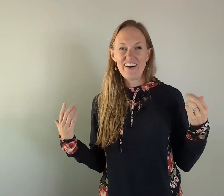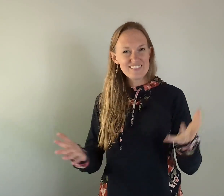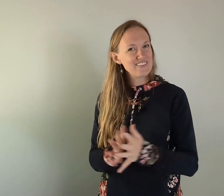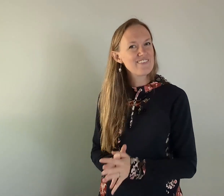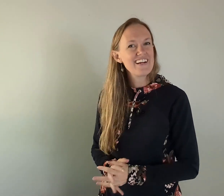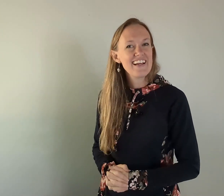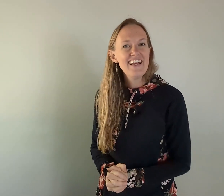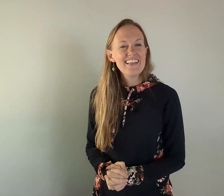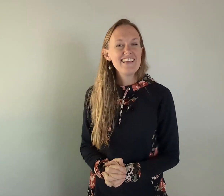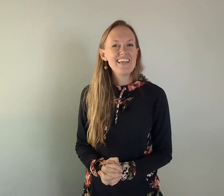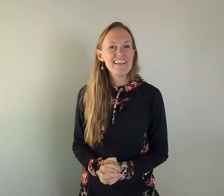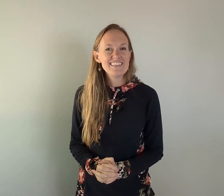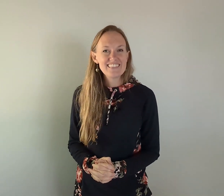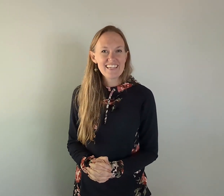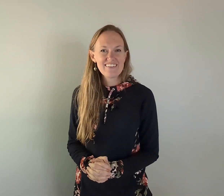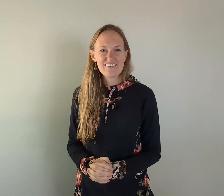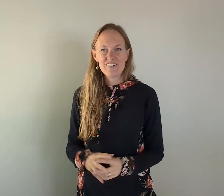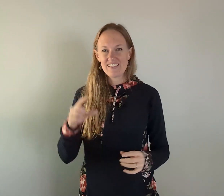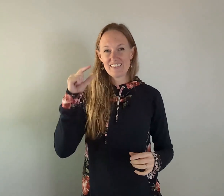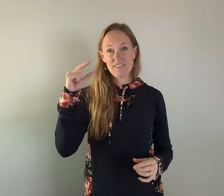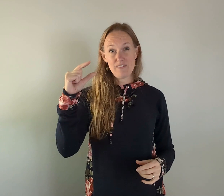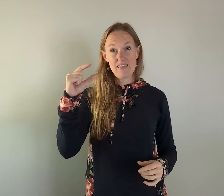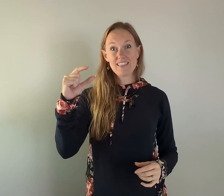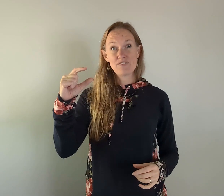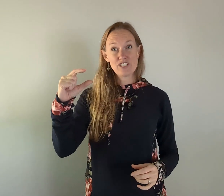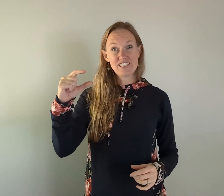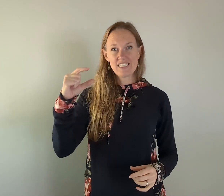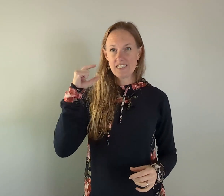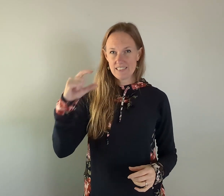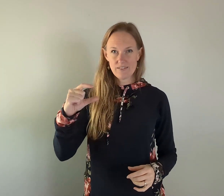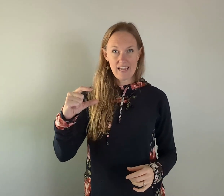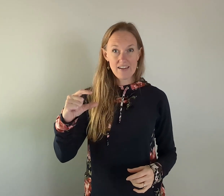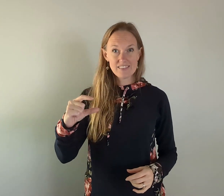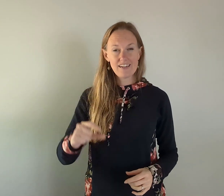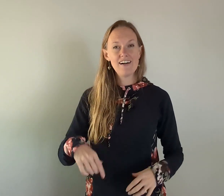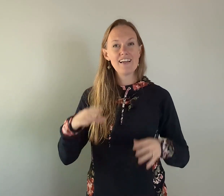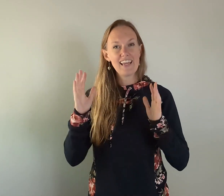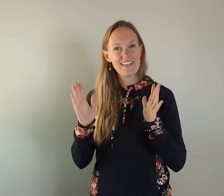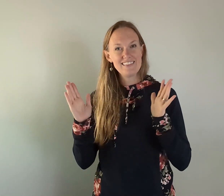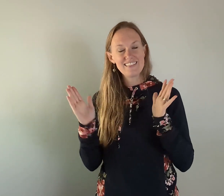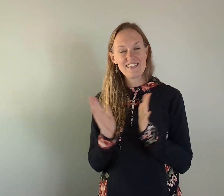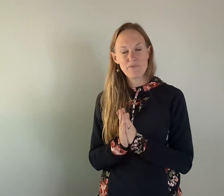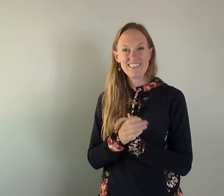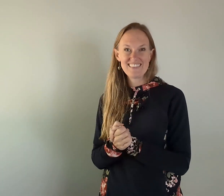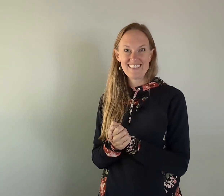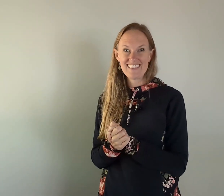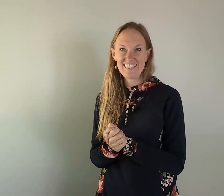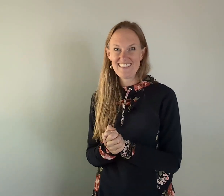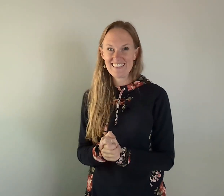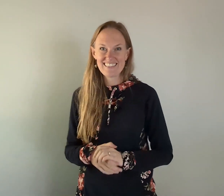also don't worry, the second or the next verse section is only half as long and the bridge is nice and easy in this